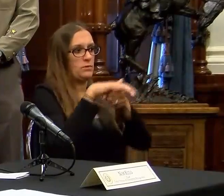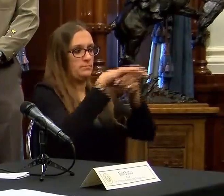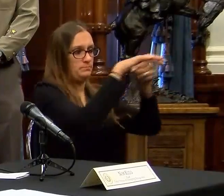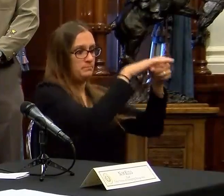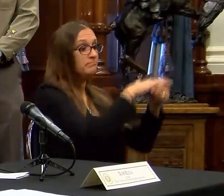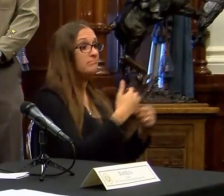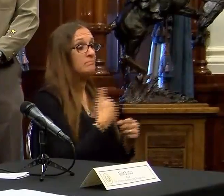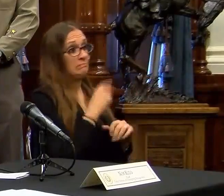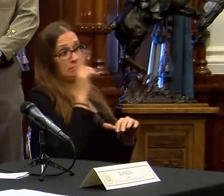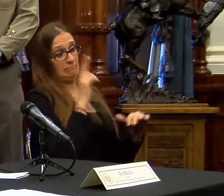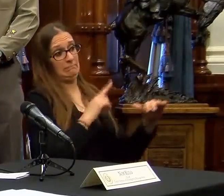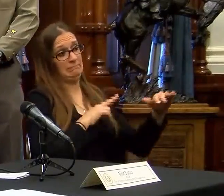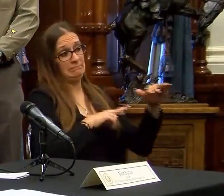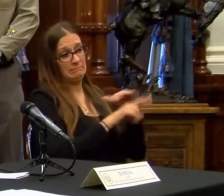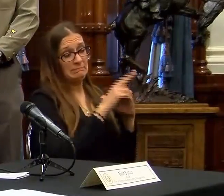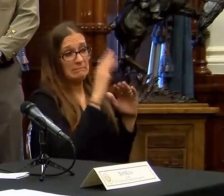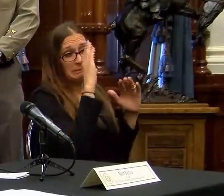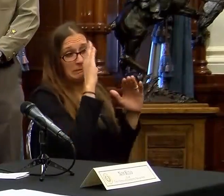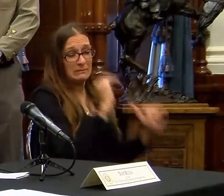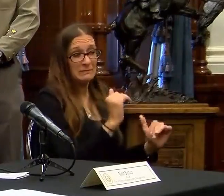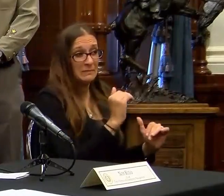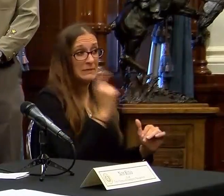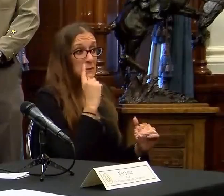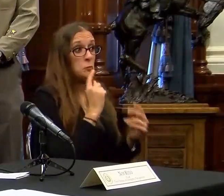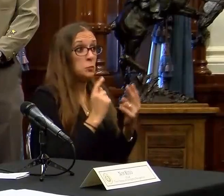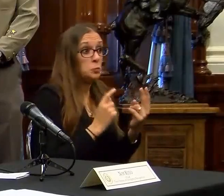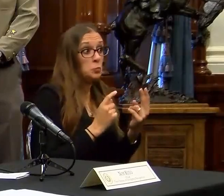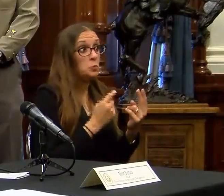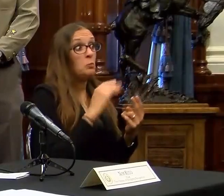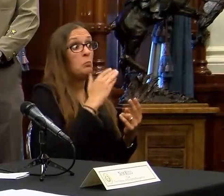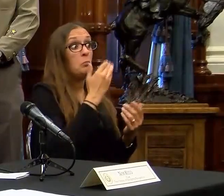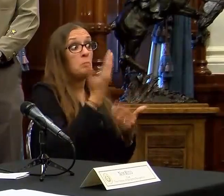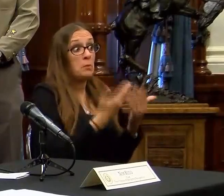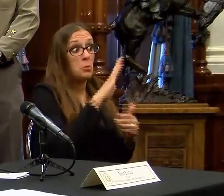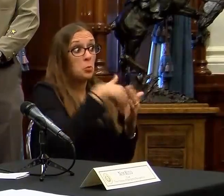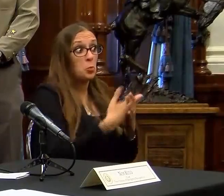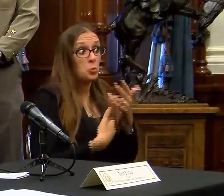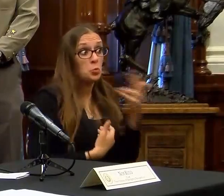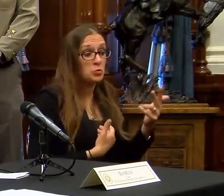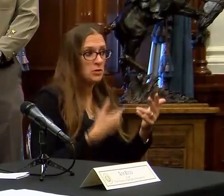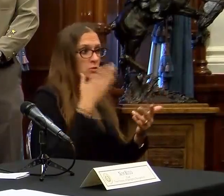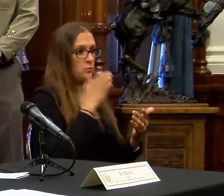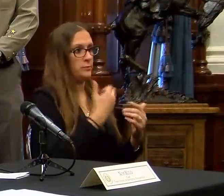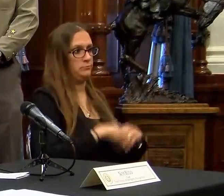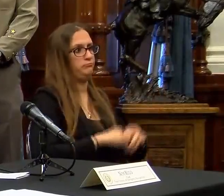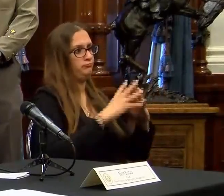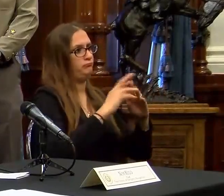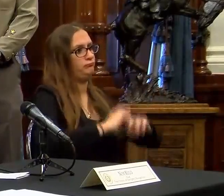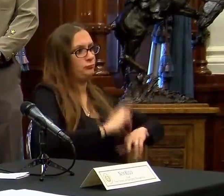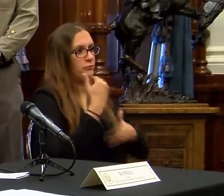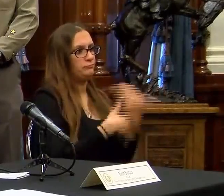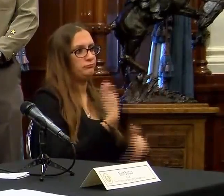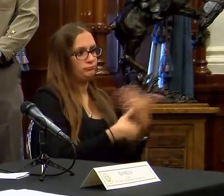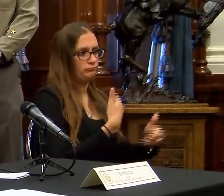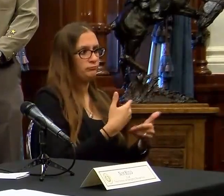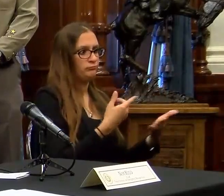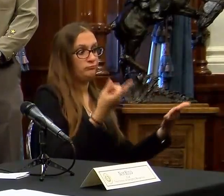I expect and anticipate that at least two, if not all three of those cities, will be up and running next week or the week after